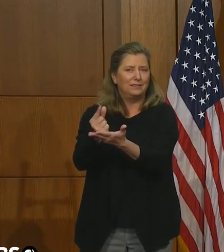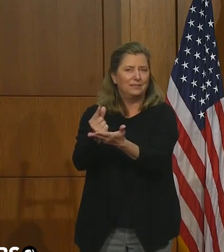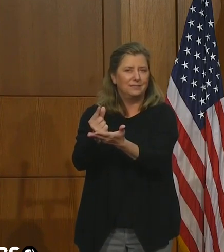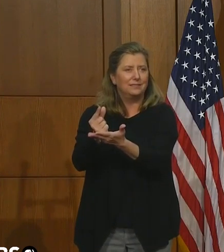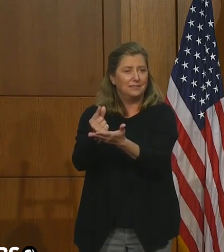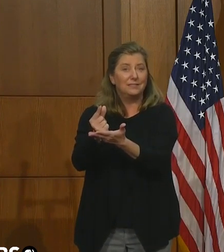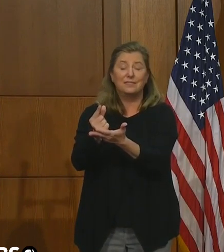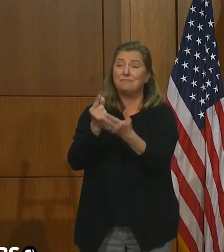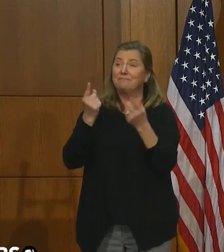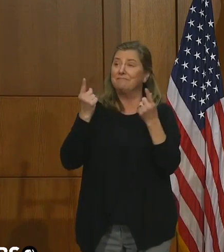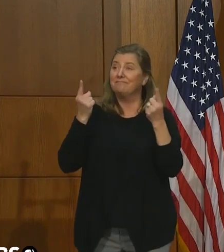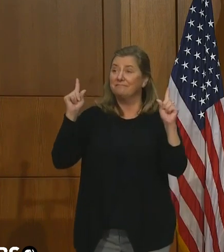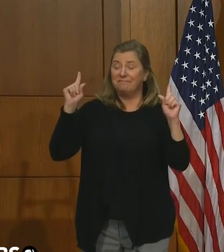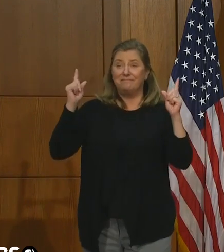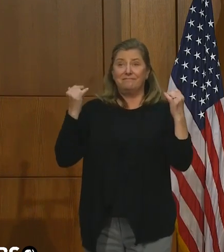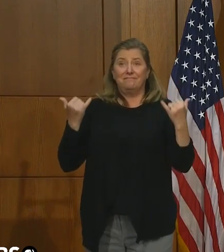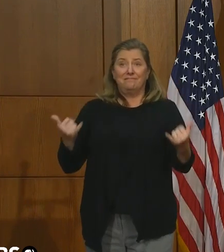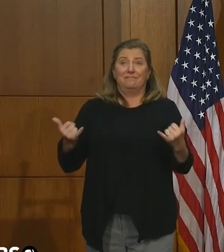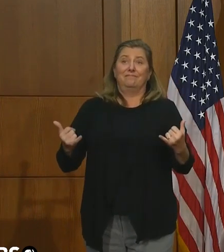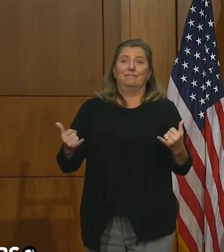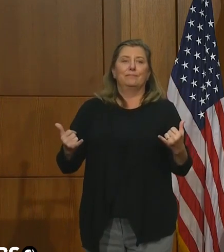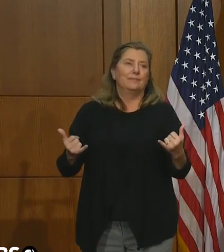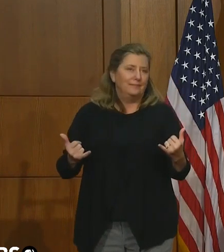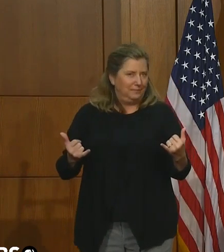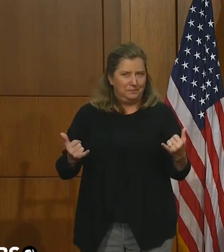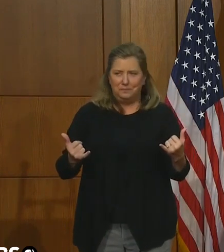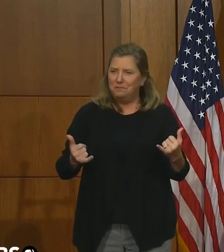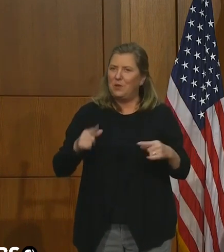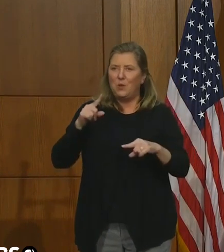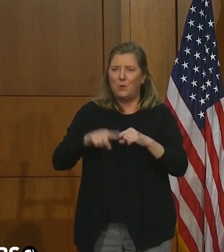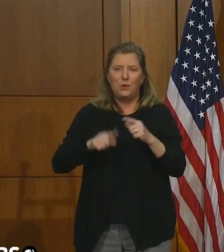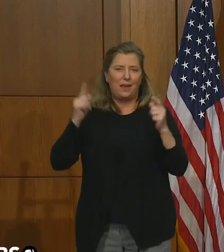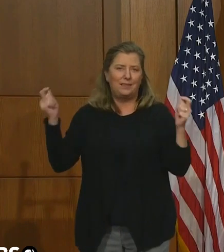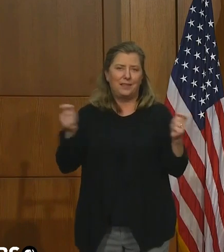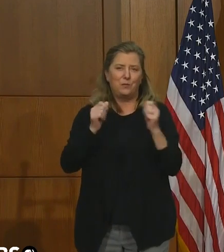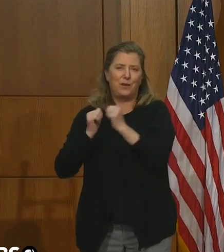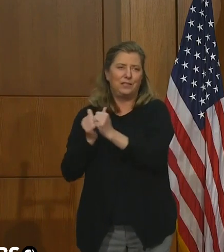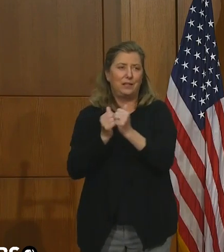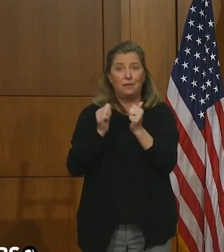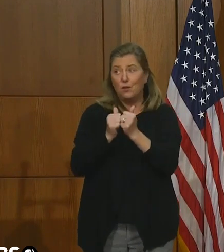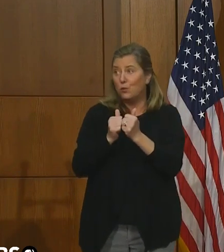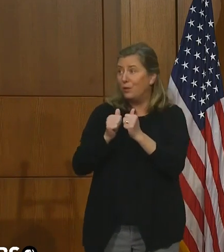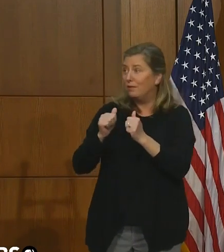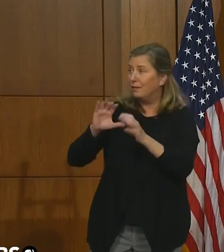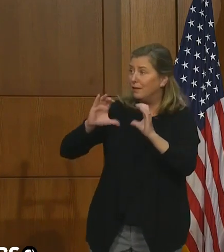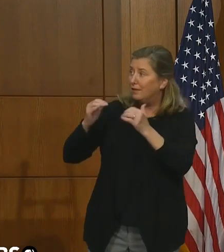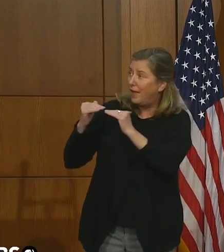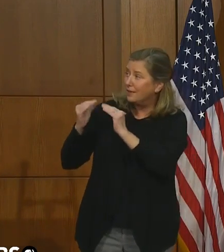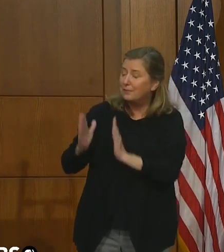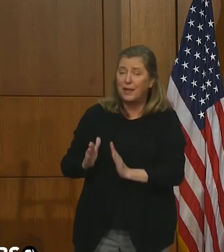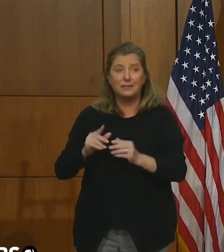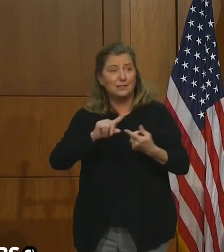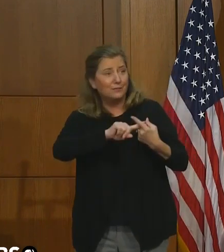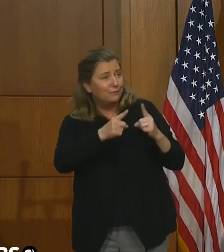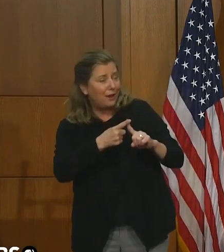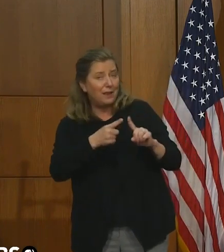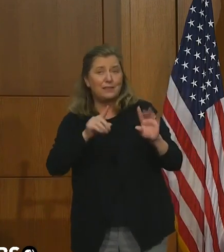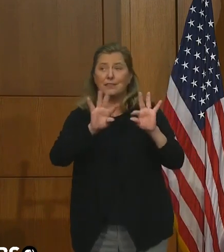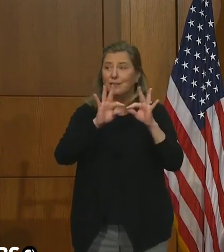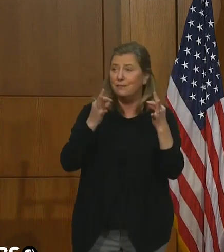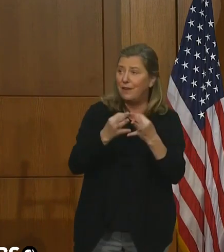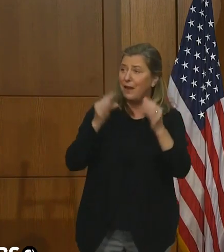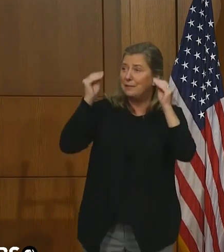now that you have reached this milestone, you cannot celebrate it together with your classmates, friends, family,